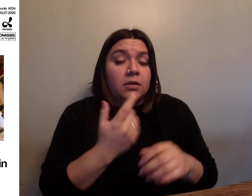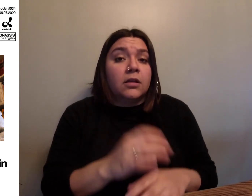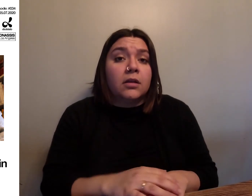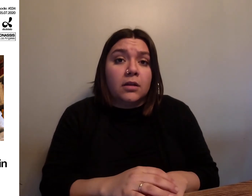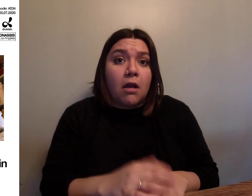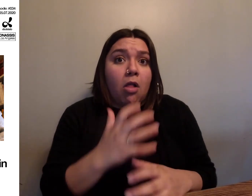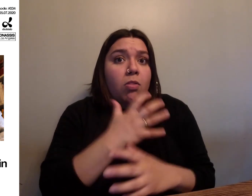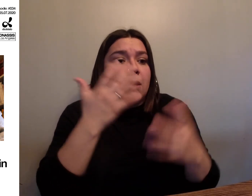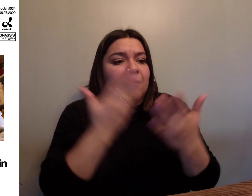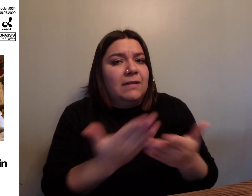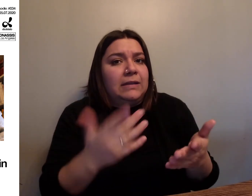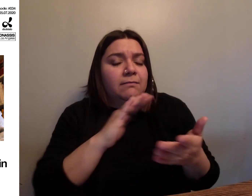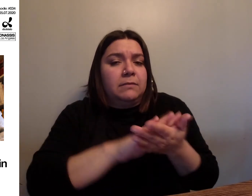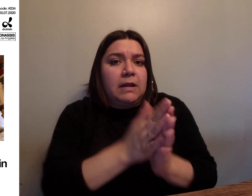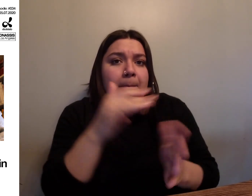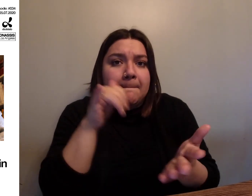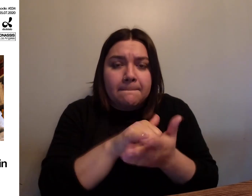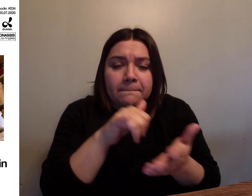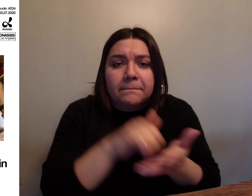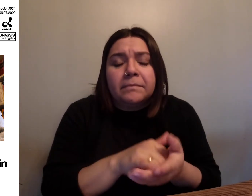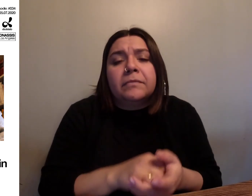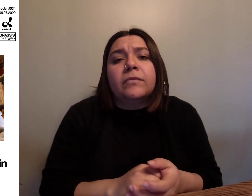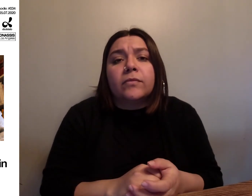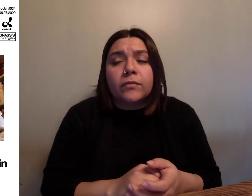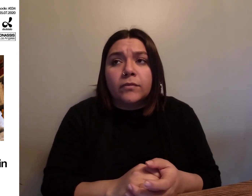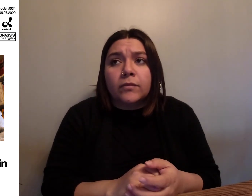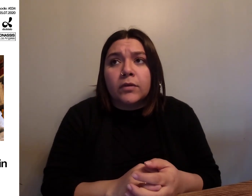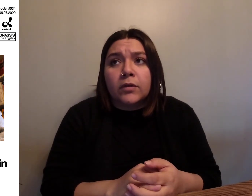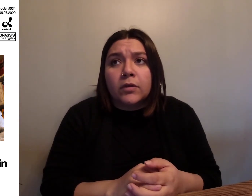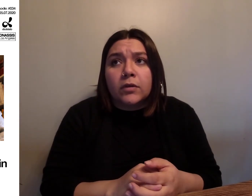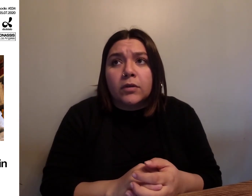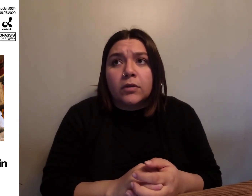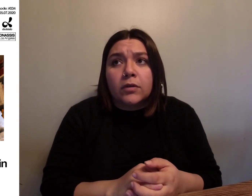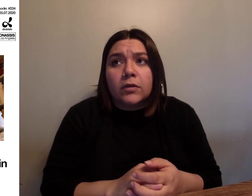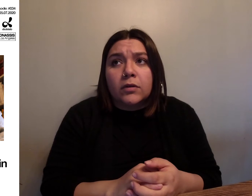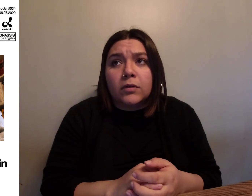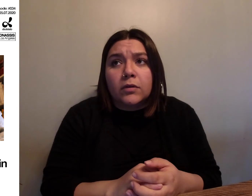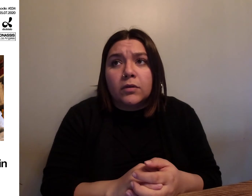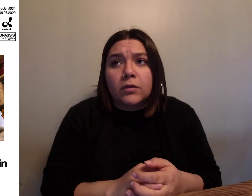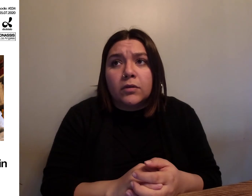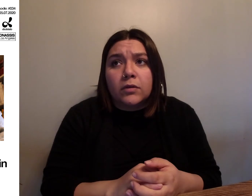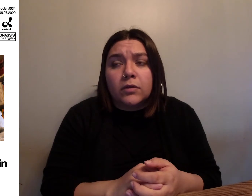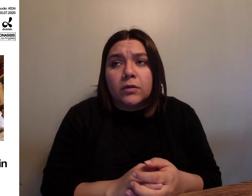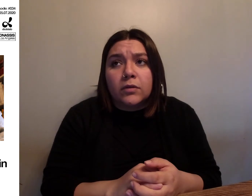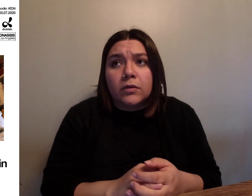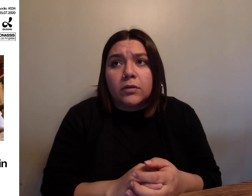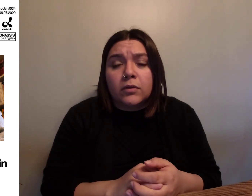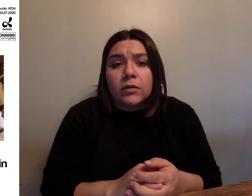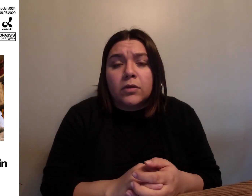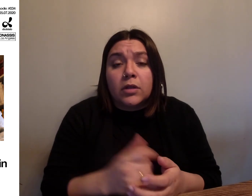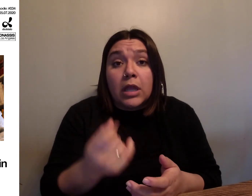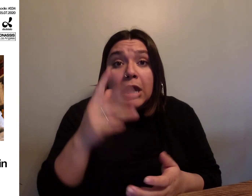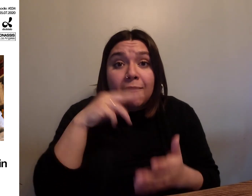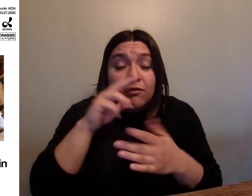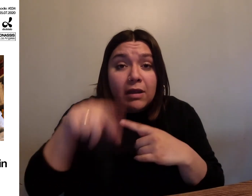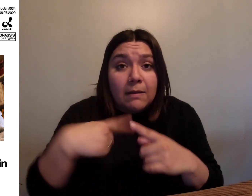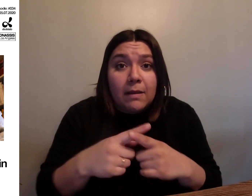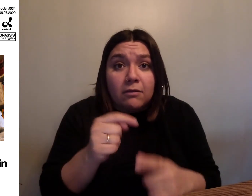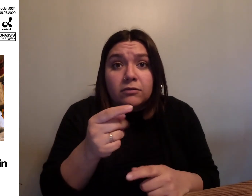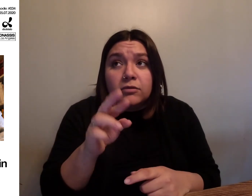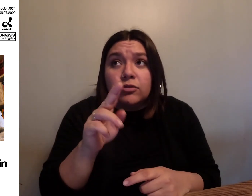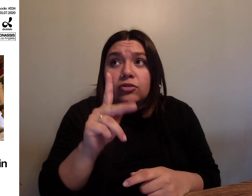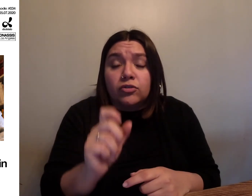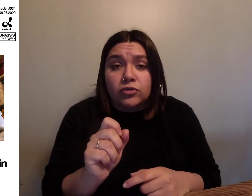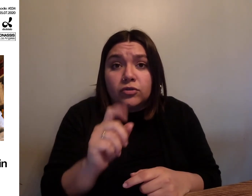have become impossible. Accumulation of corpses in trucks. Have you read about that?